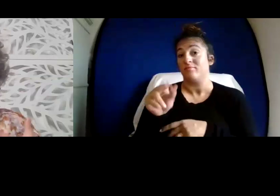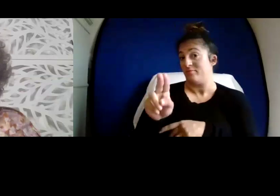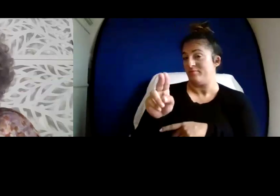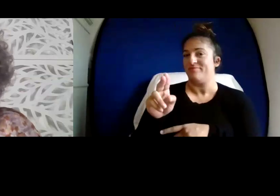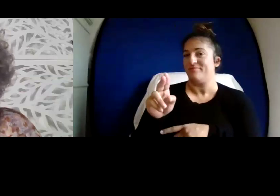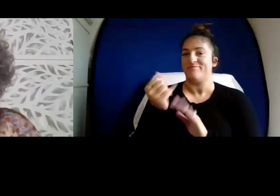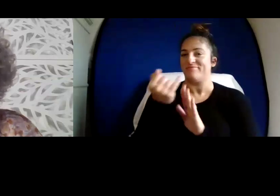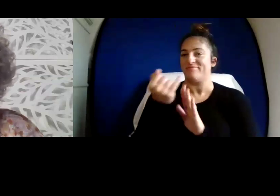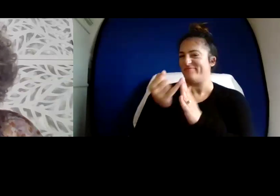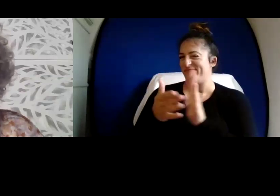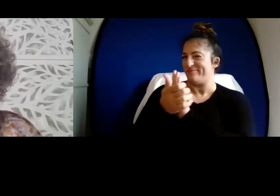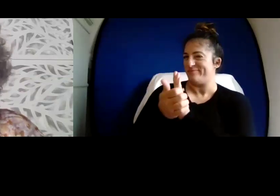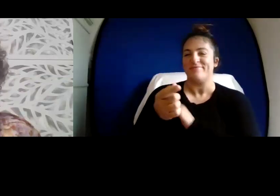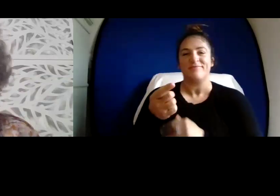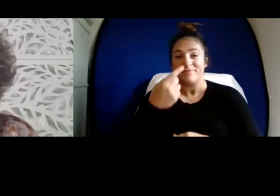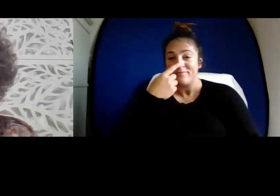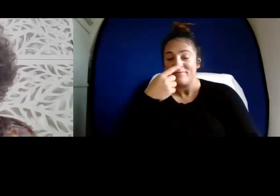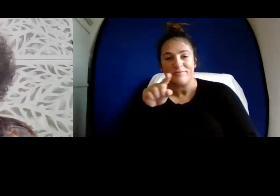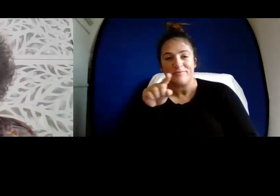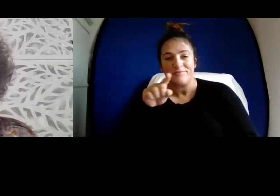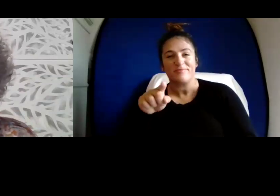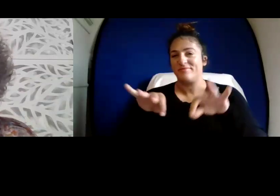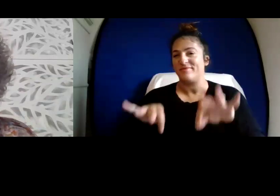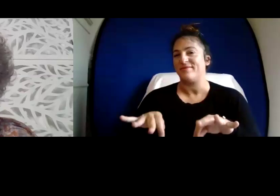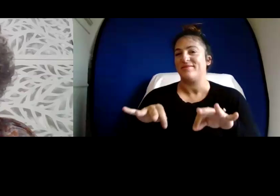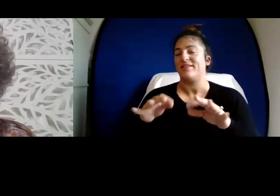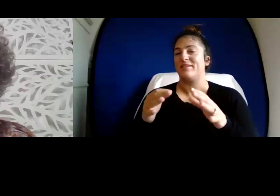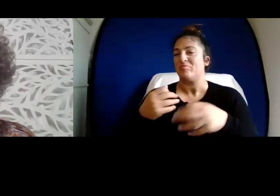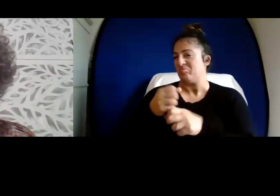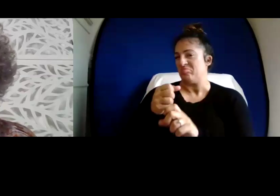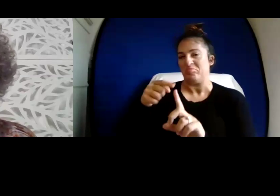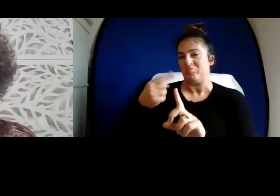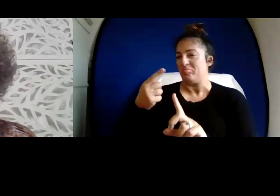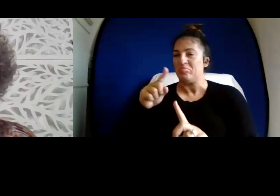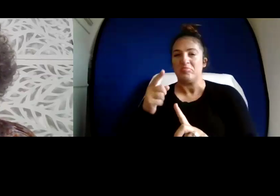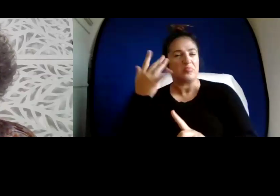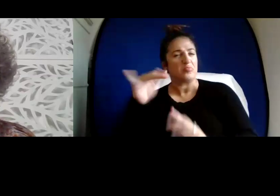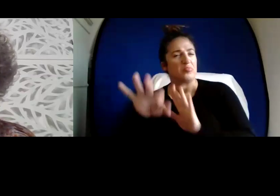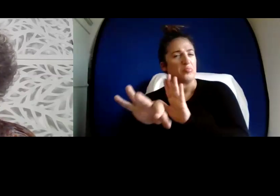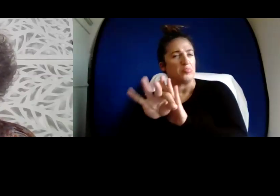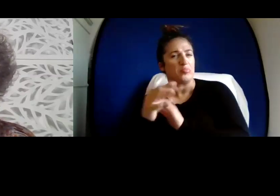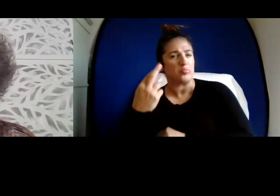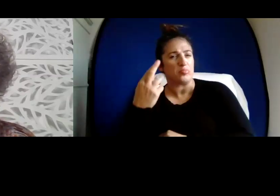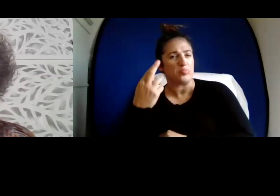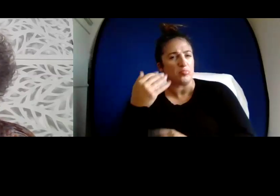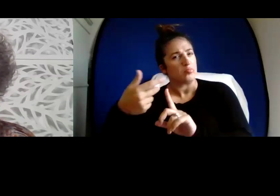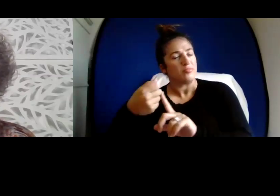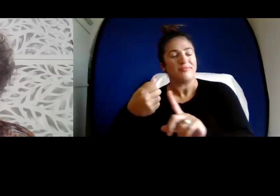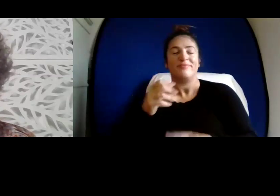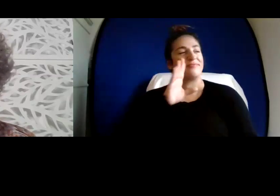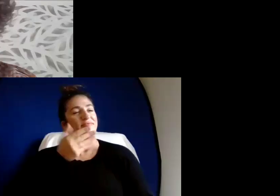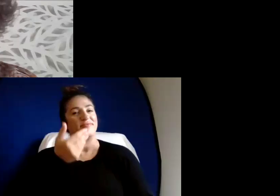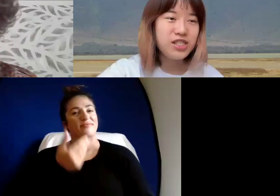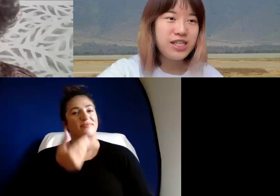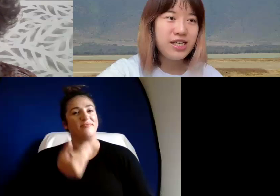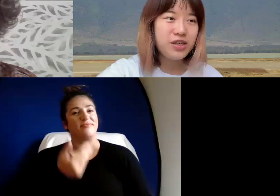us what we're making today and why you picked this craft? Hi everyone, my name is Han Yu, and